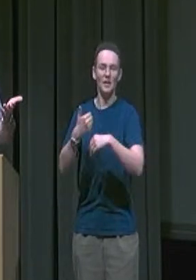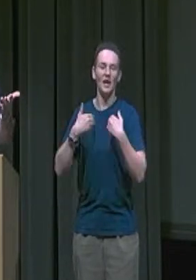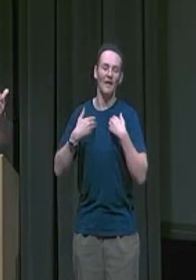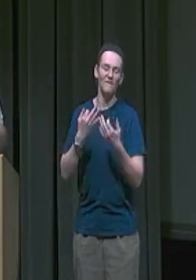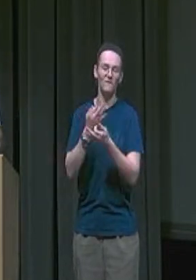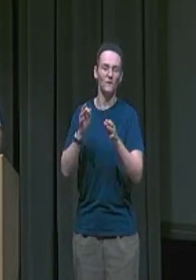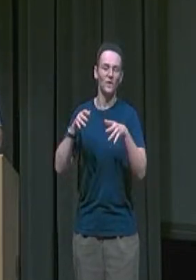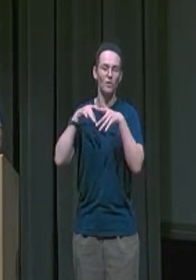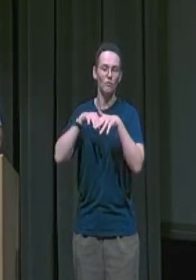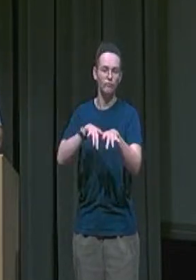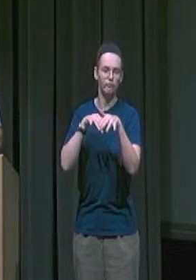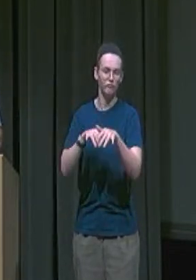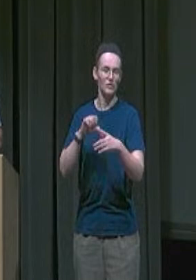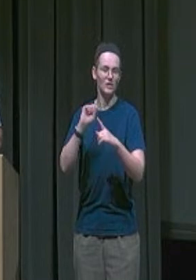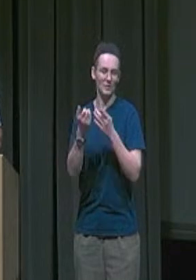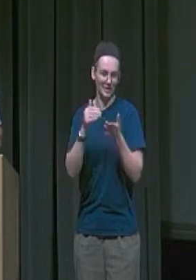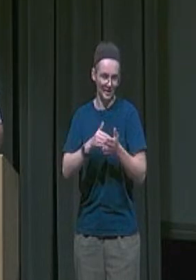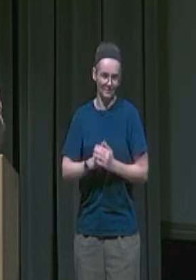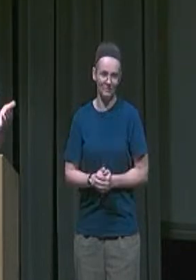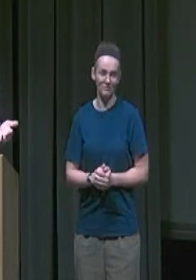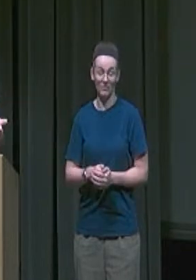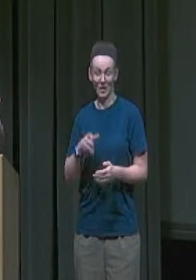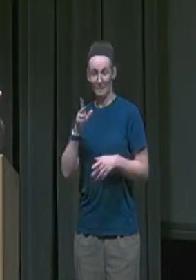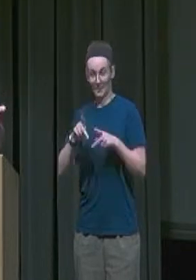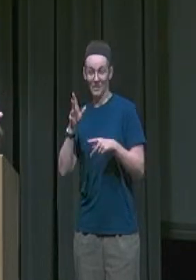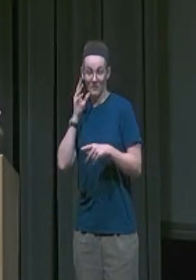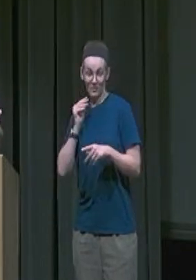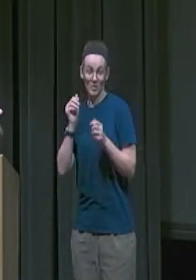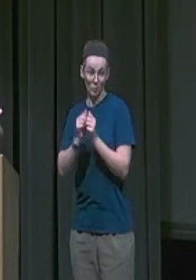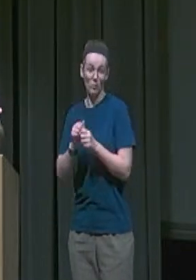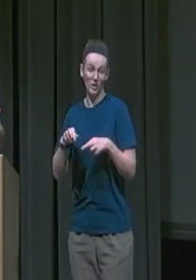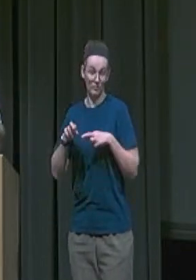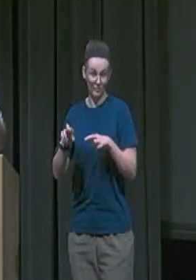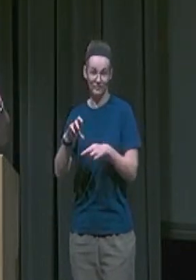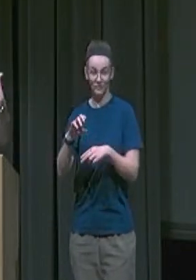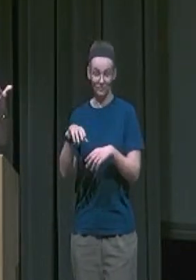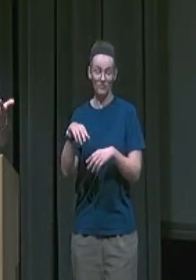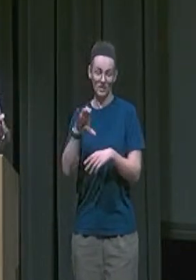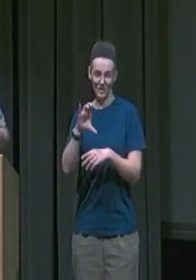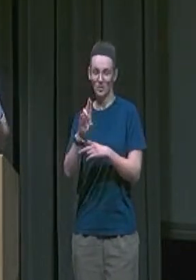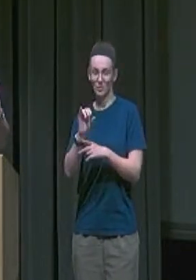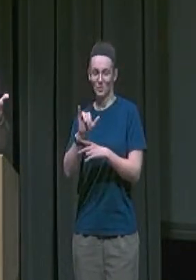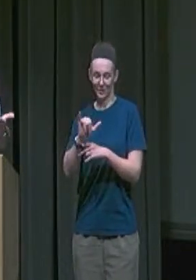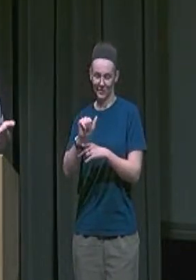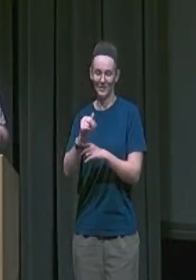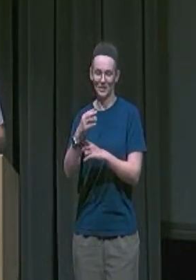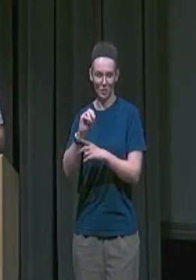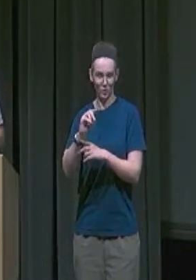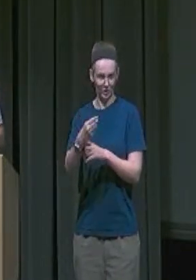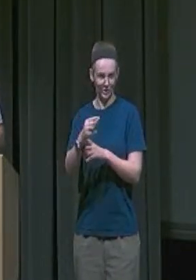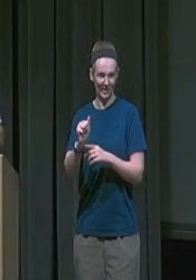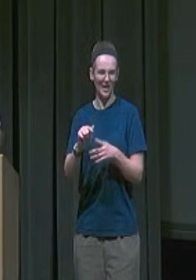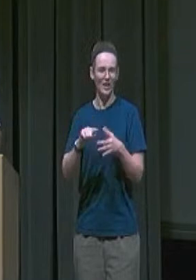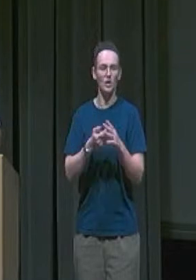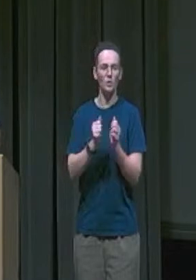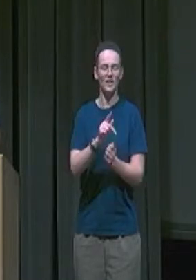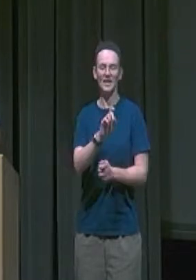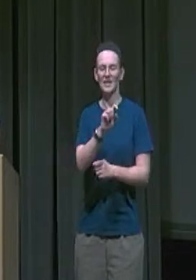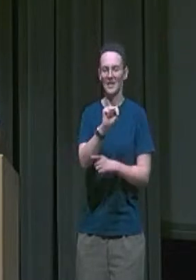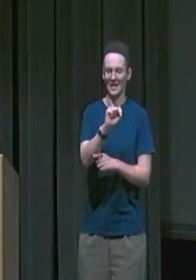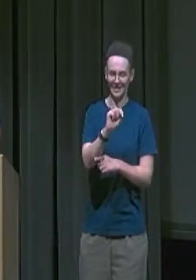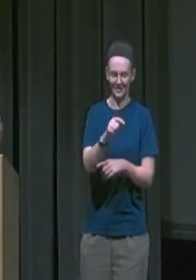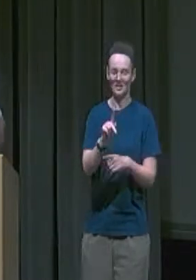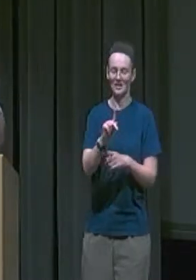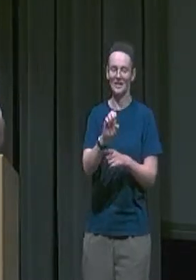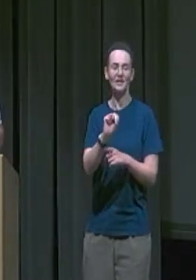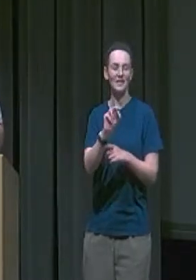are familiar with the Cuyahoga, with Kent and Monroe Falls. When we started doing our water quality surveys in Ohio